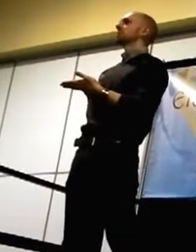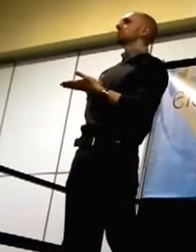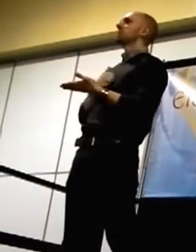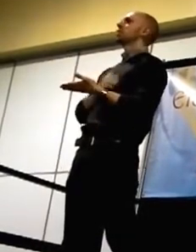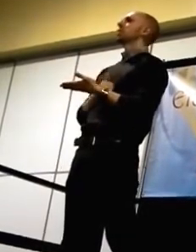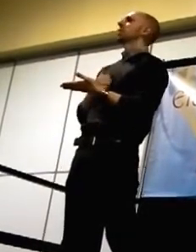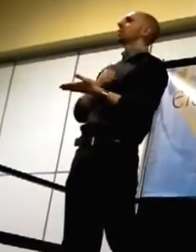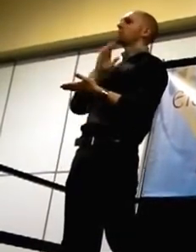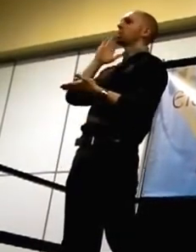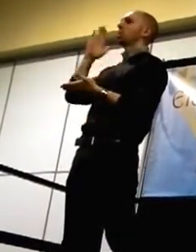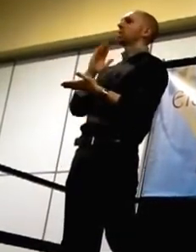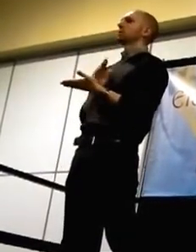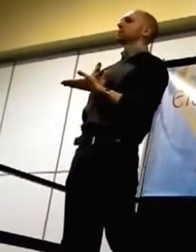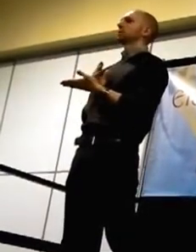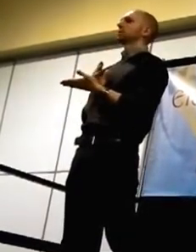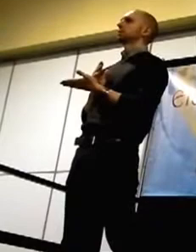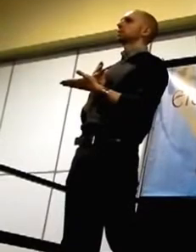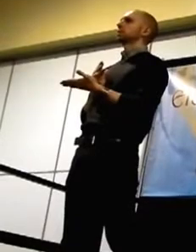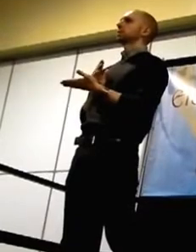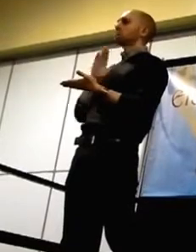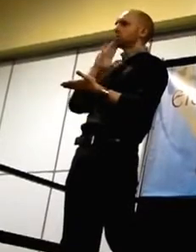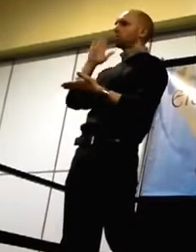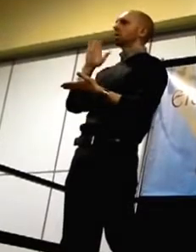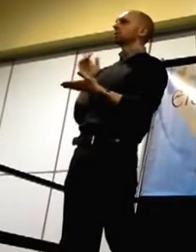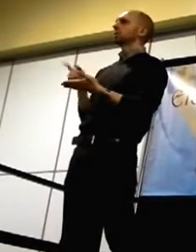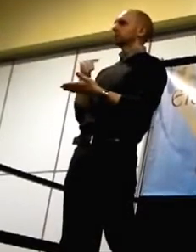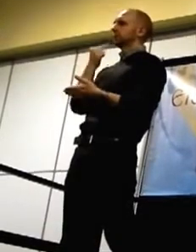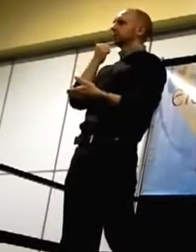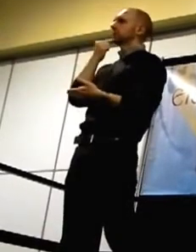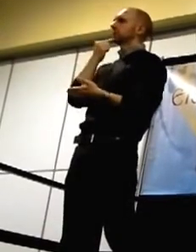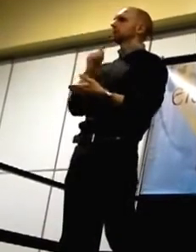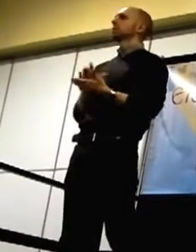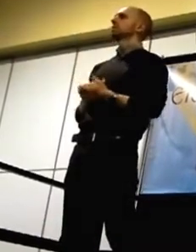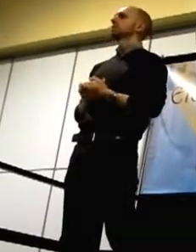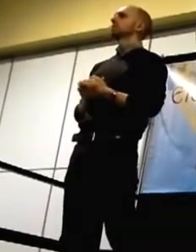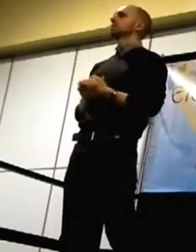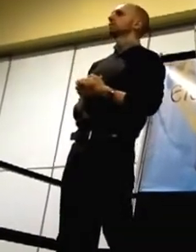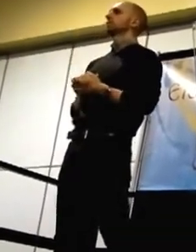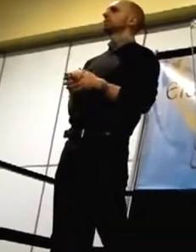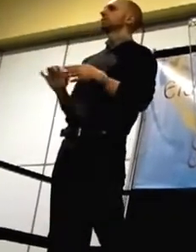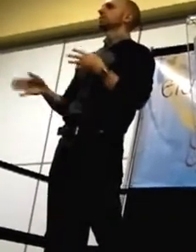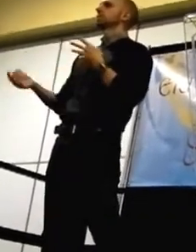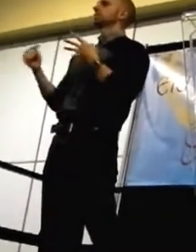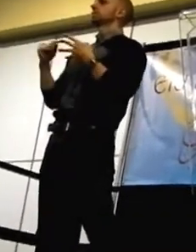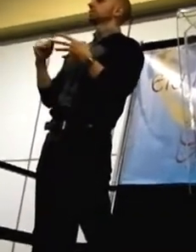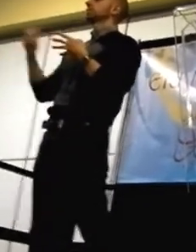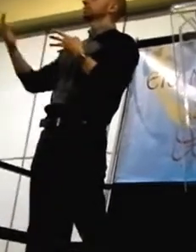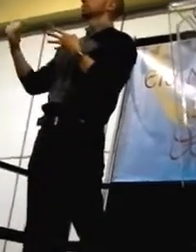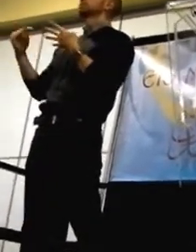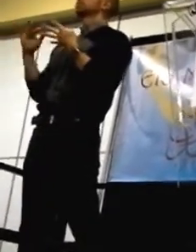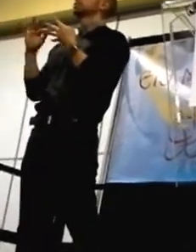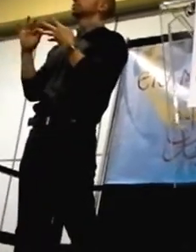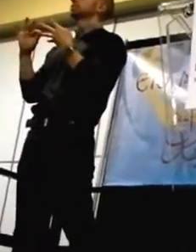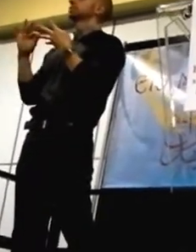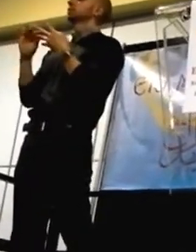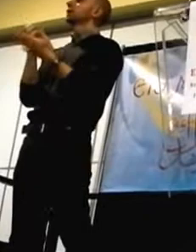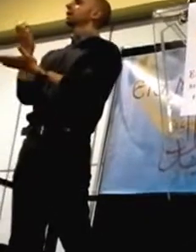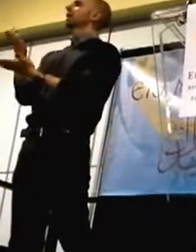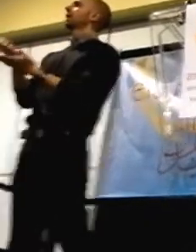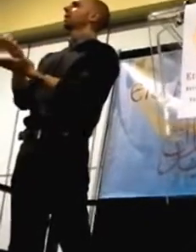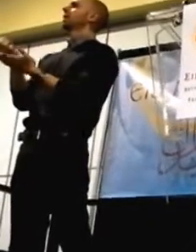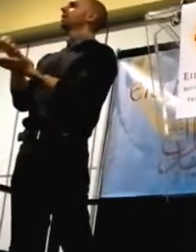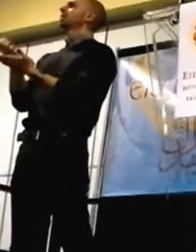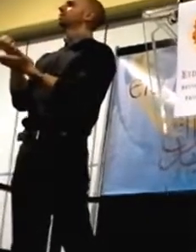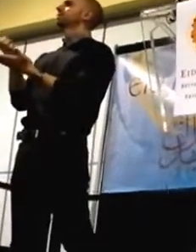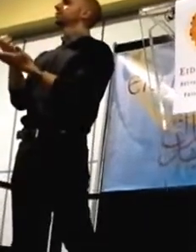Not only that, but also economic equity. A lot of what we see today